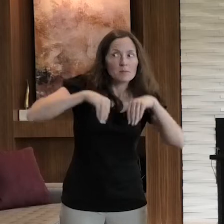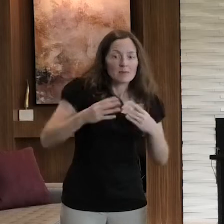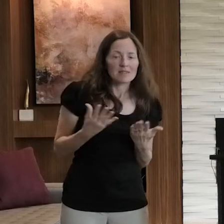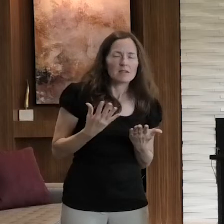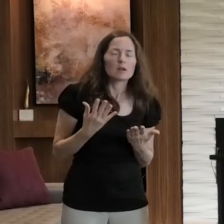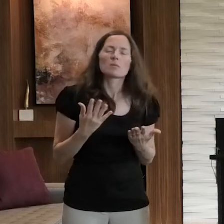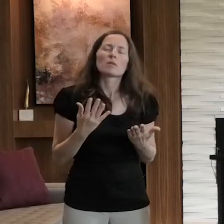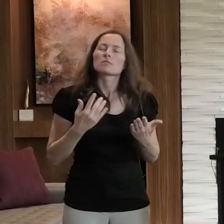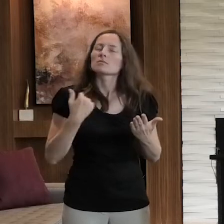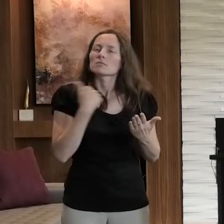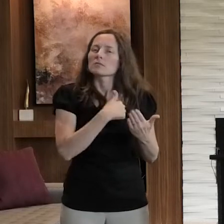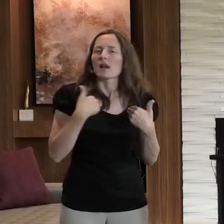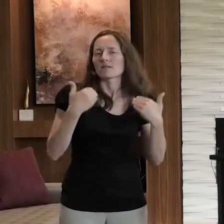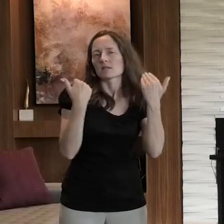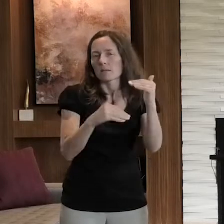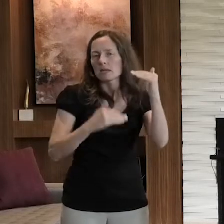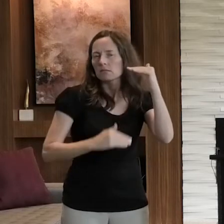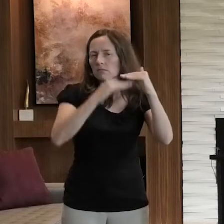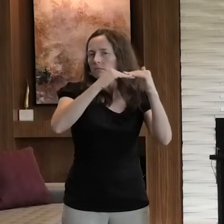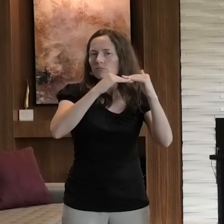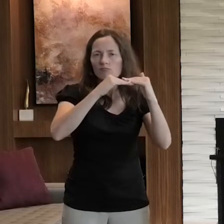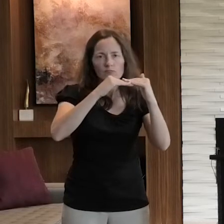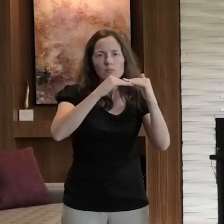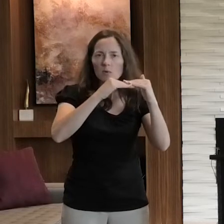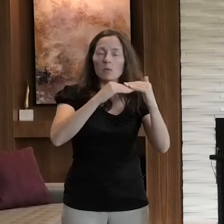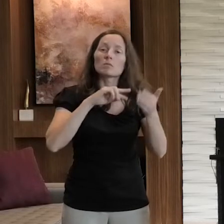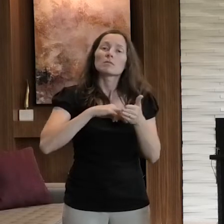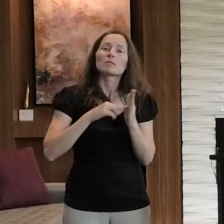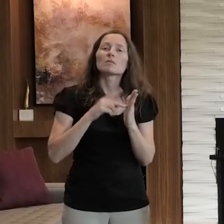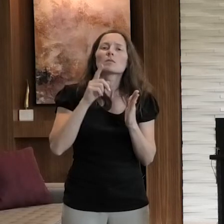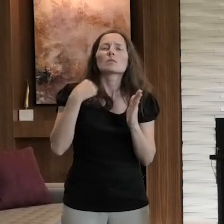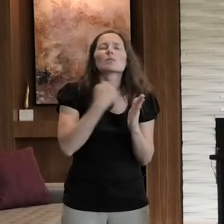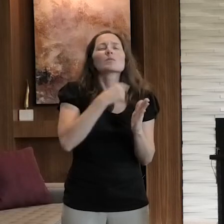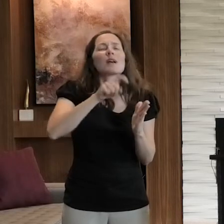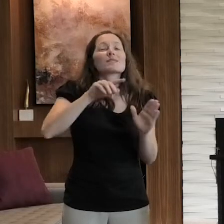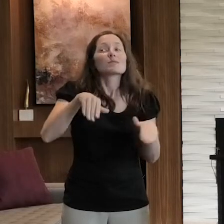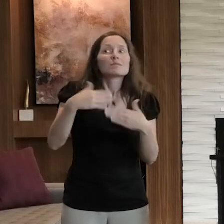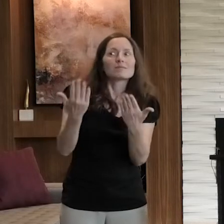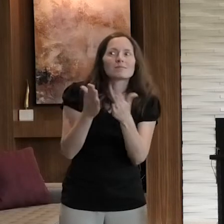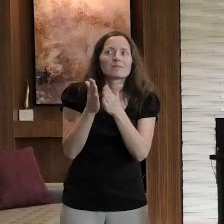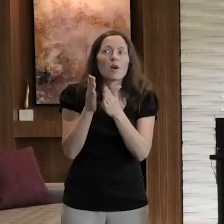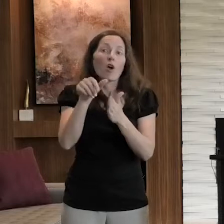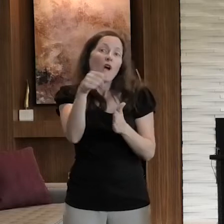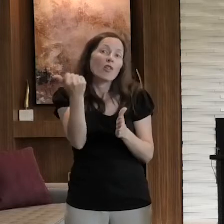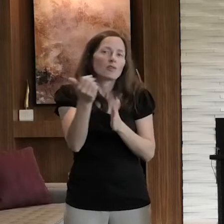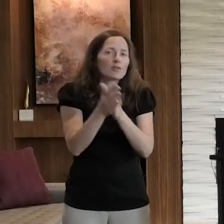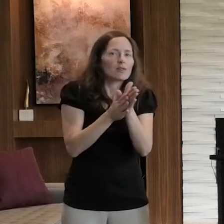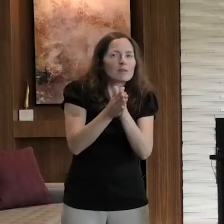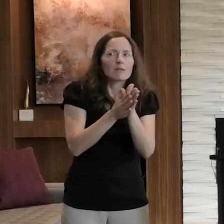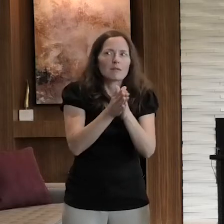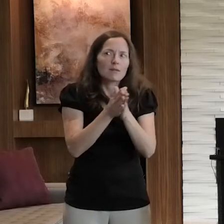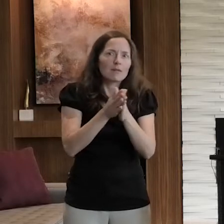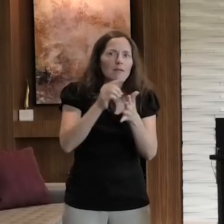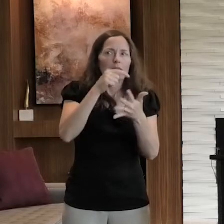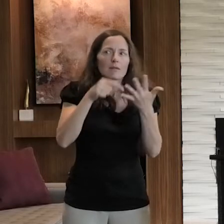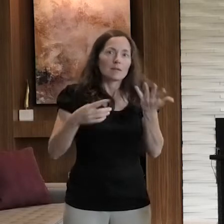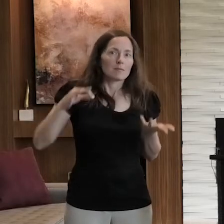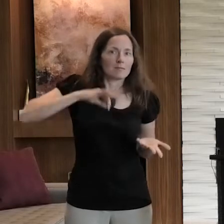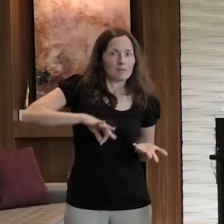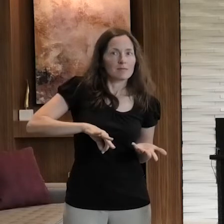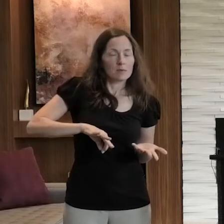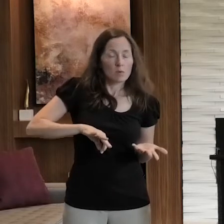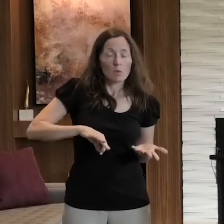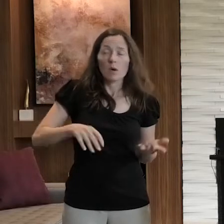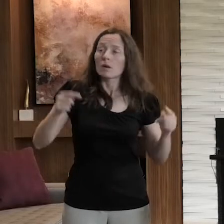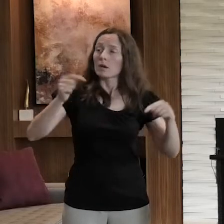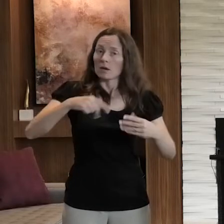our employees opportunities to succeed in other areas and offer them incentives. By offering this benefit, we're